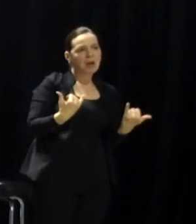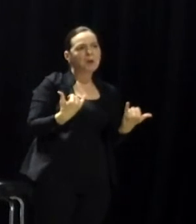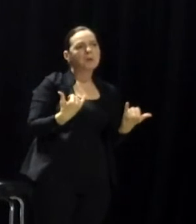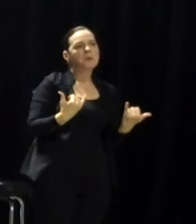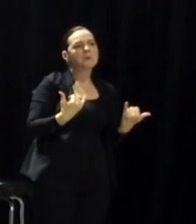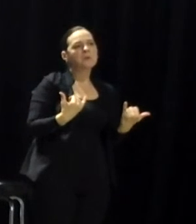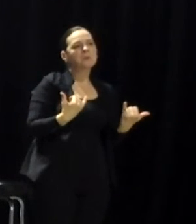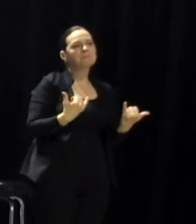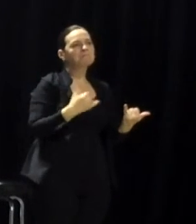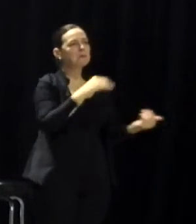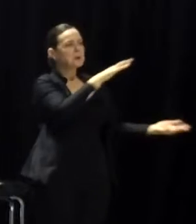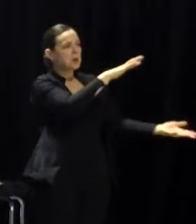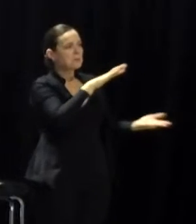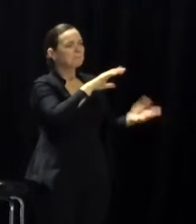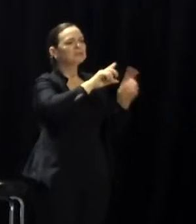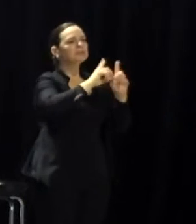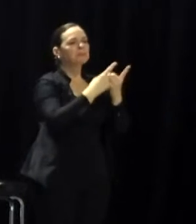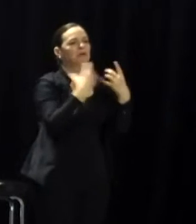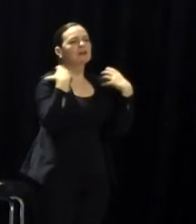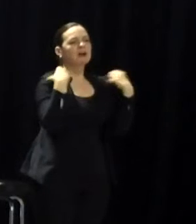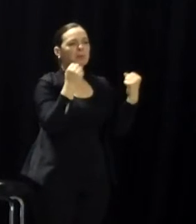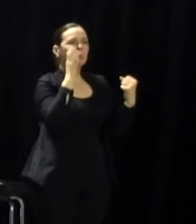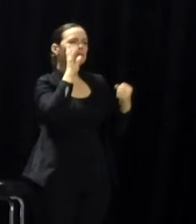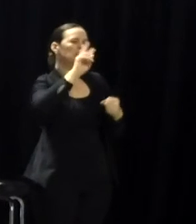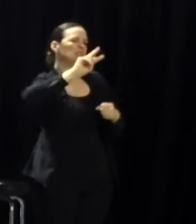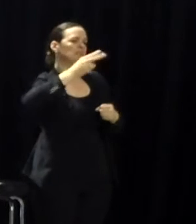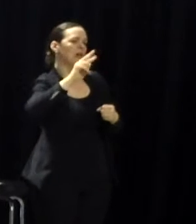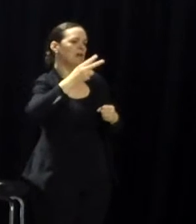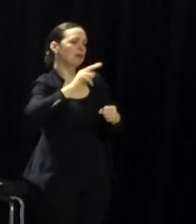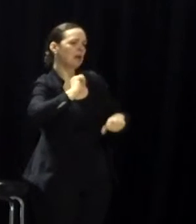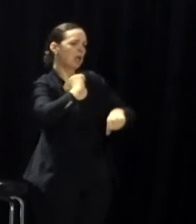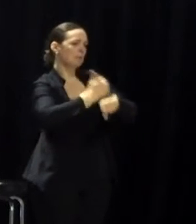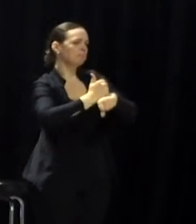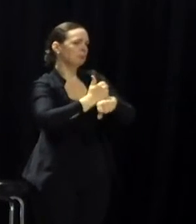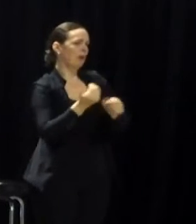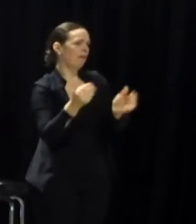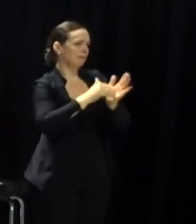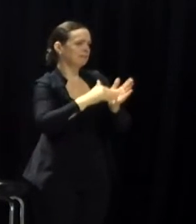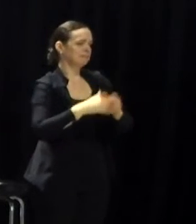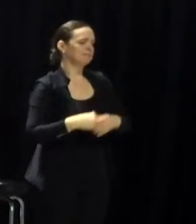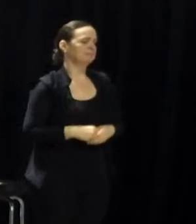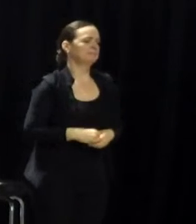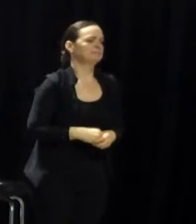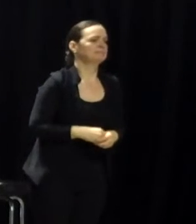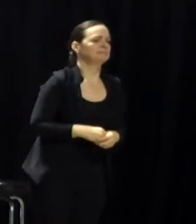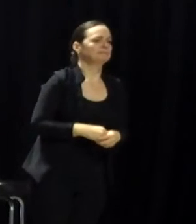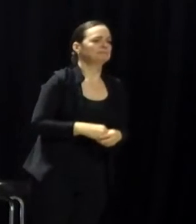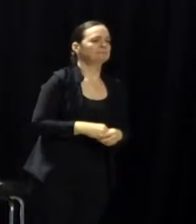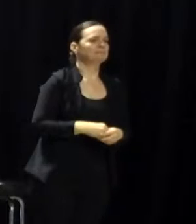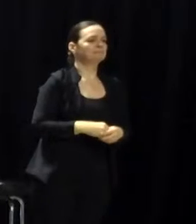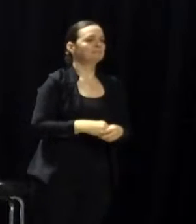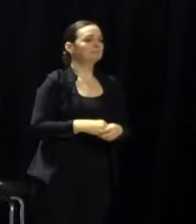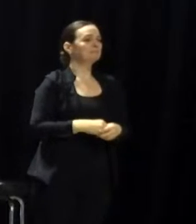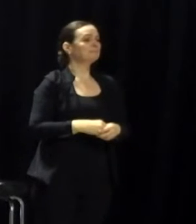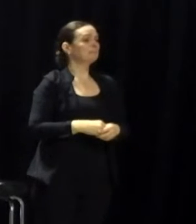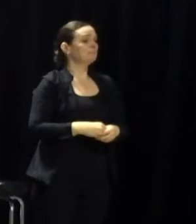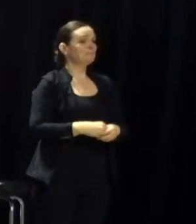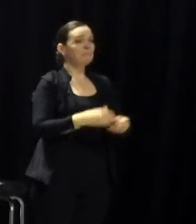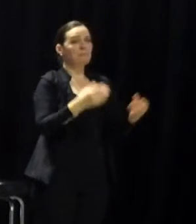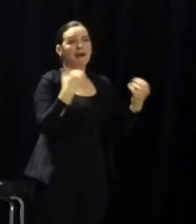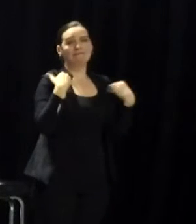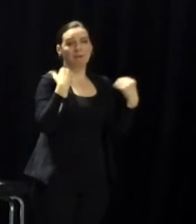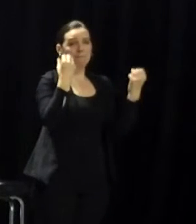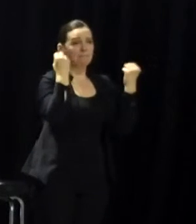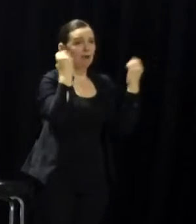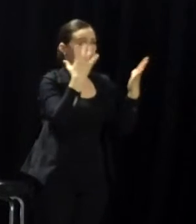and we have the vaccine available. But we already have pre-registered thousands of people to get vaccinated this week. They're there right now